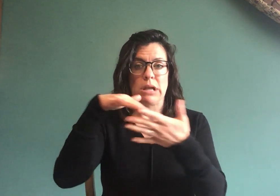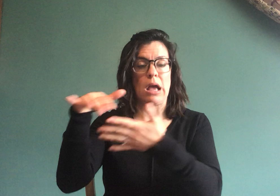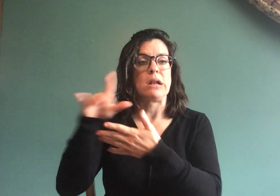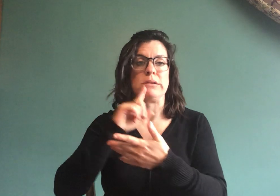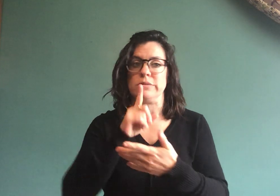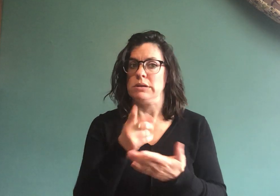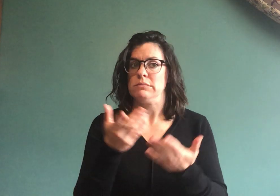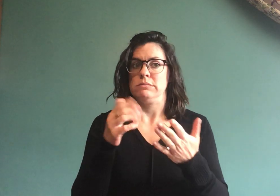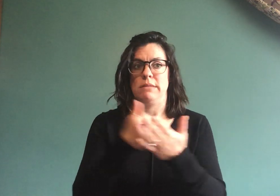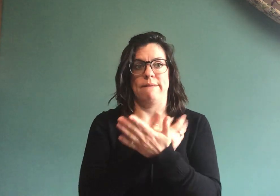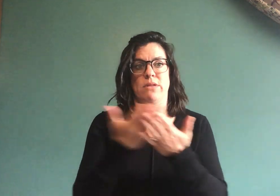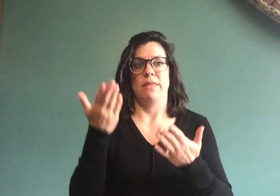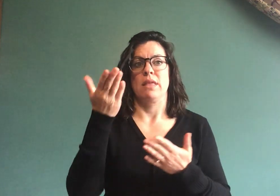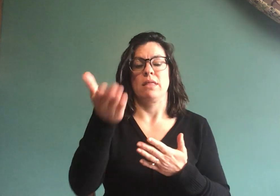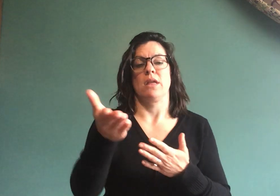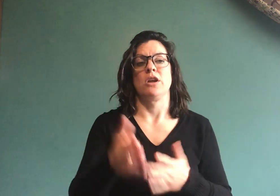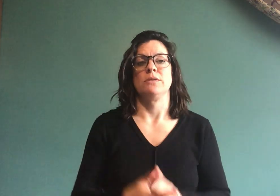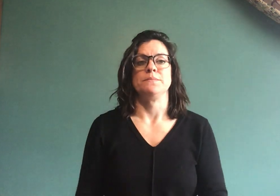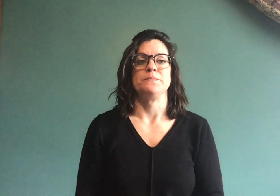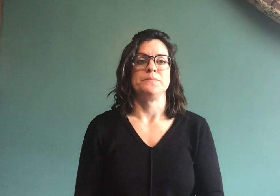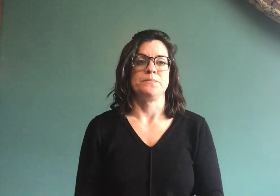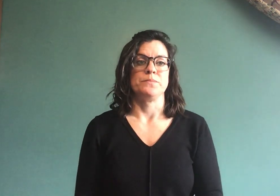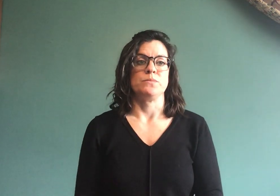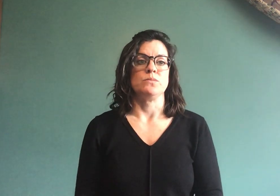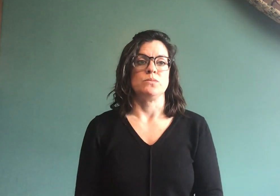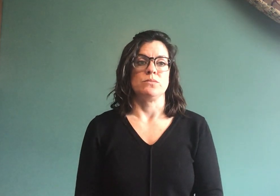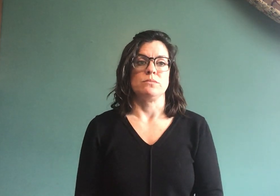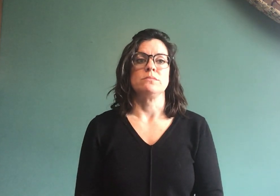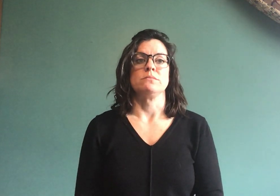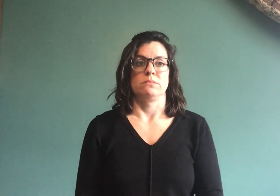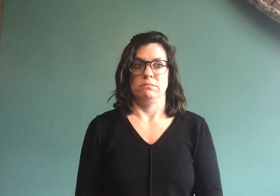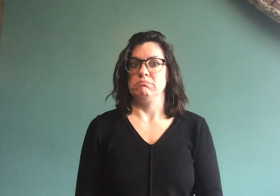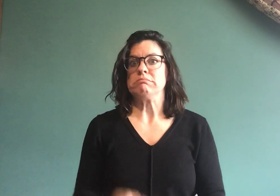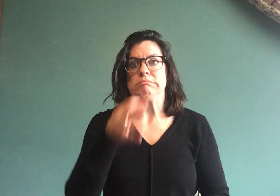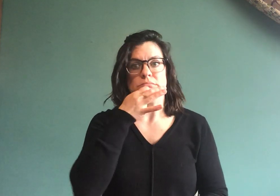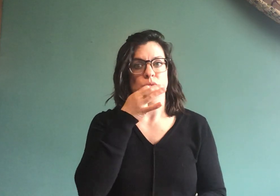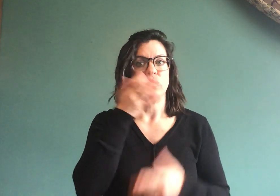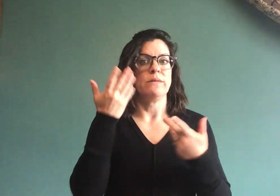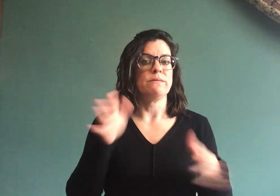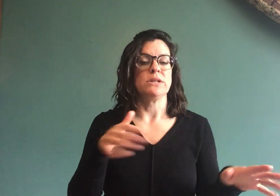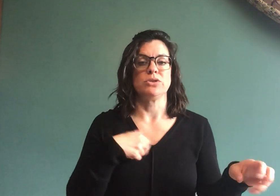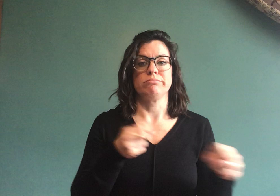we're getting close to the end with that. Okay, any questions on